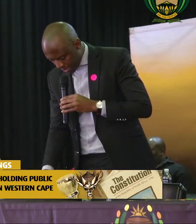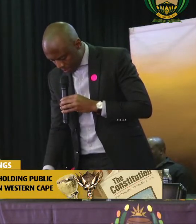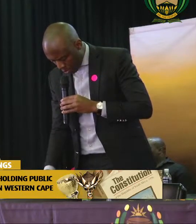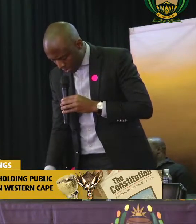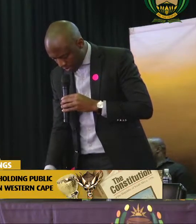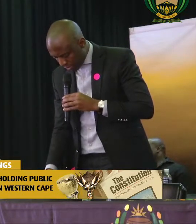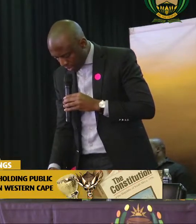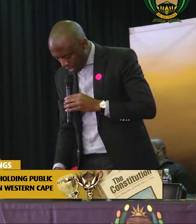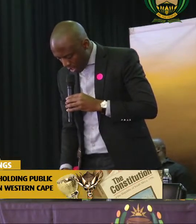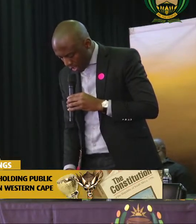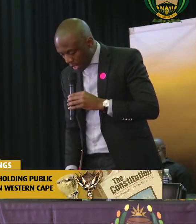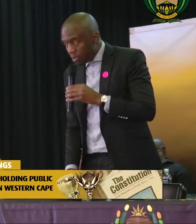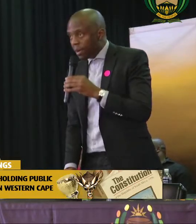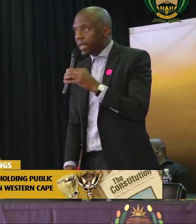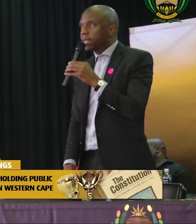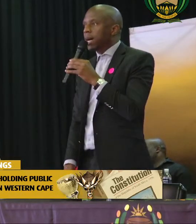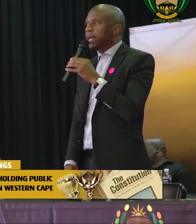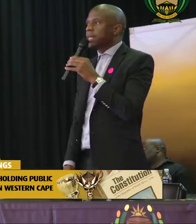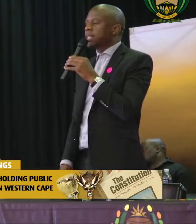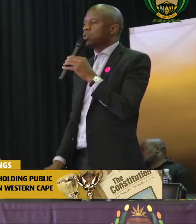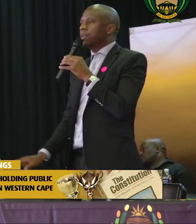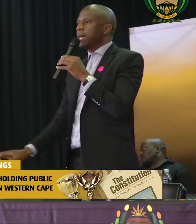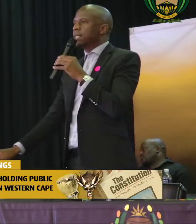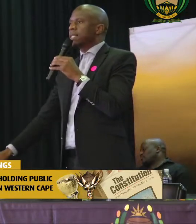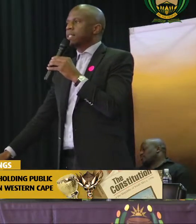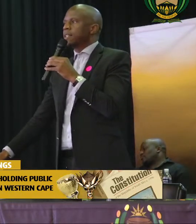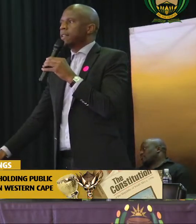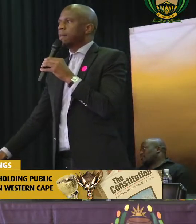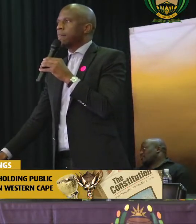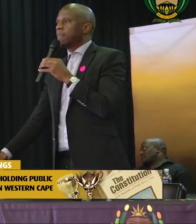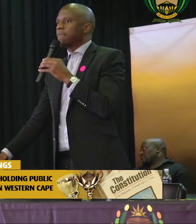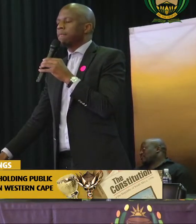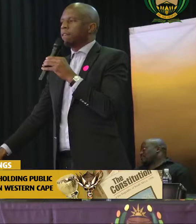that point. Can we invite another set of hands?